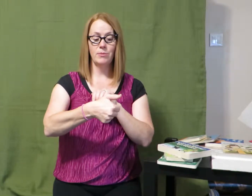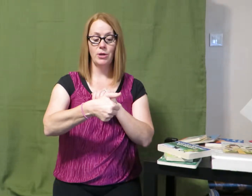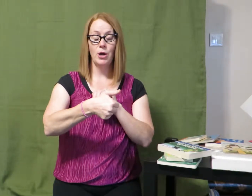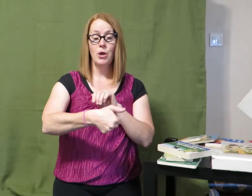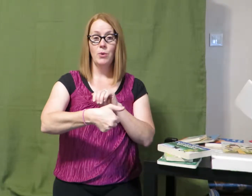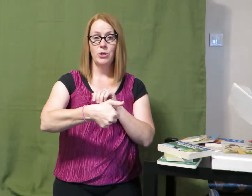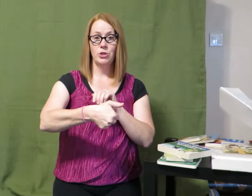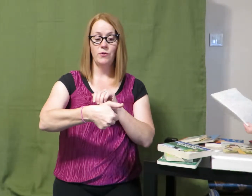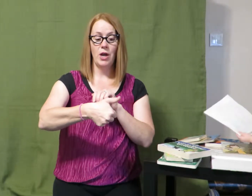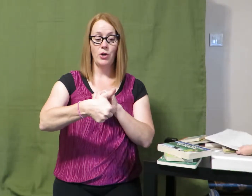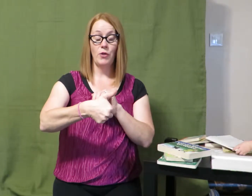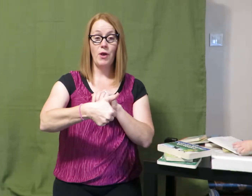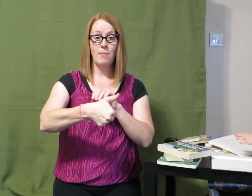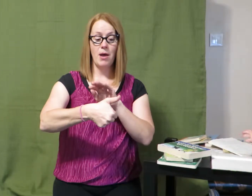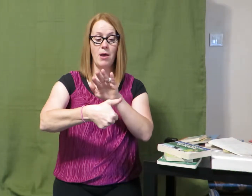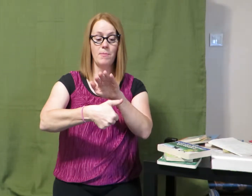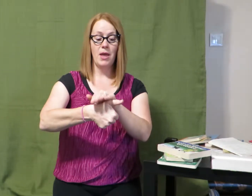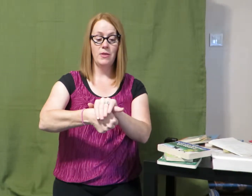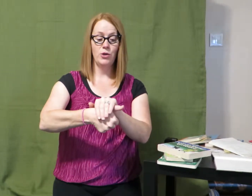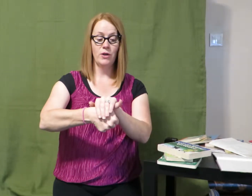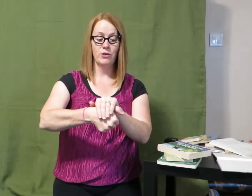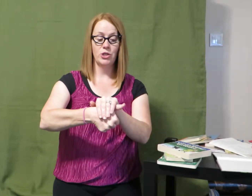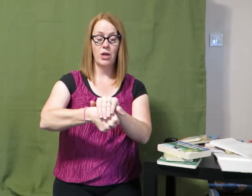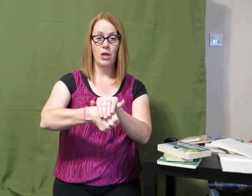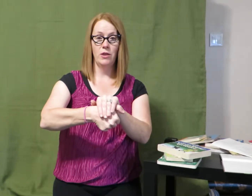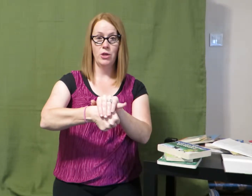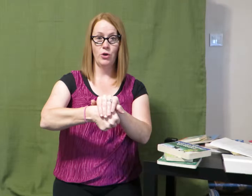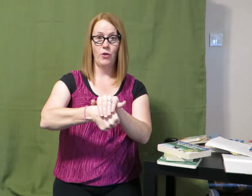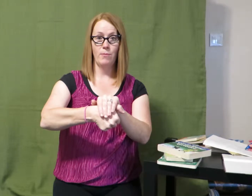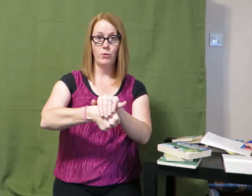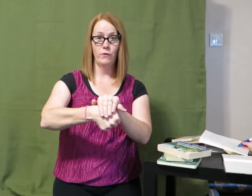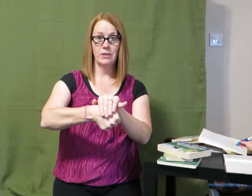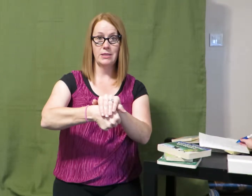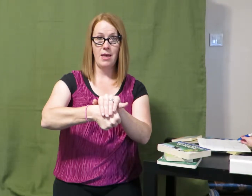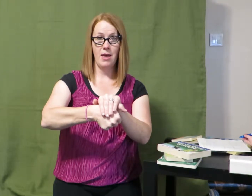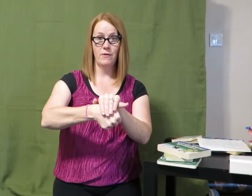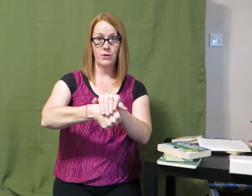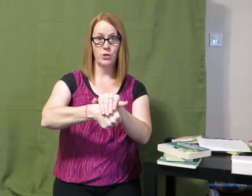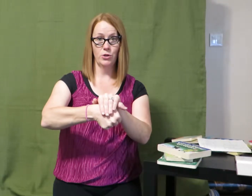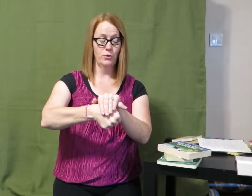similar, which you've got your thumb up, and then you give a shell, and then your thumb moves as the head of the turtle.